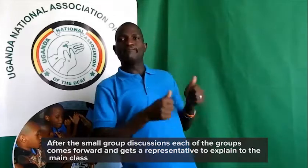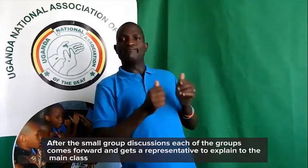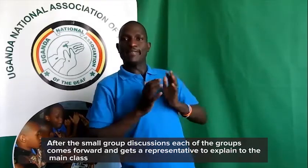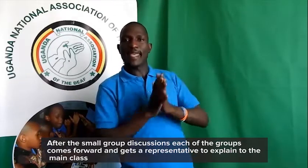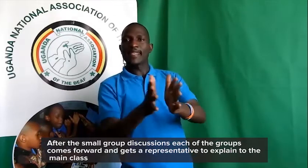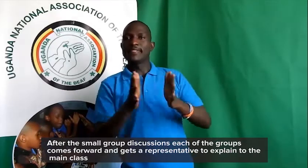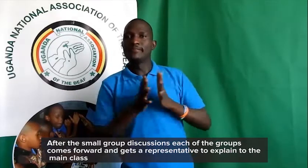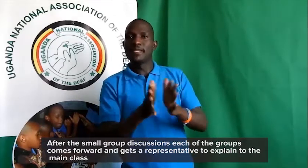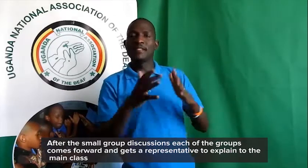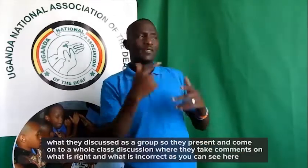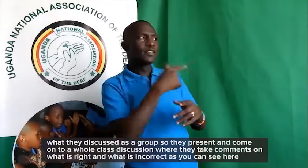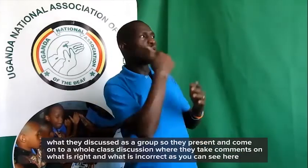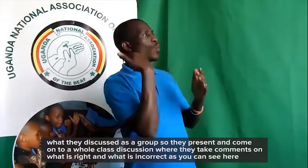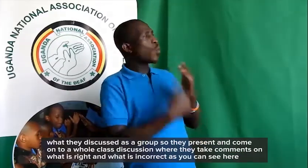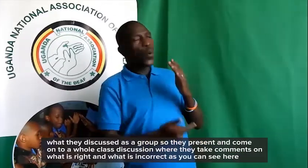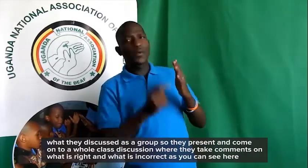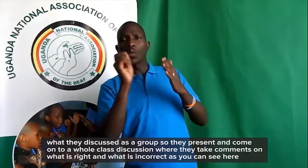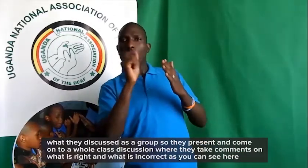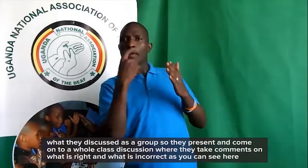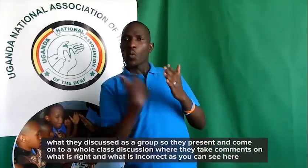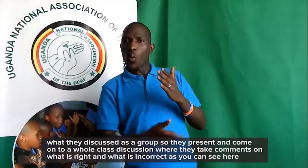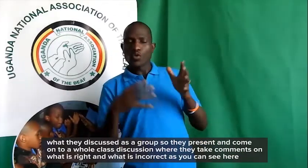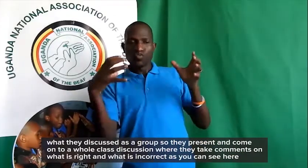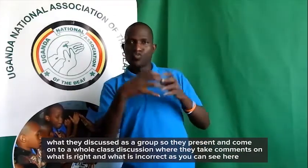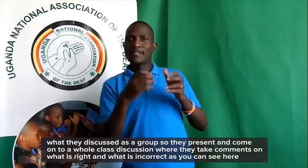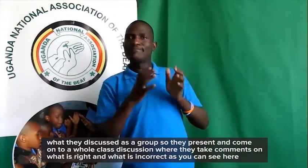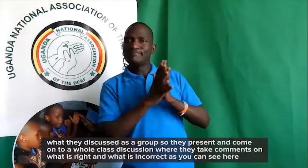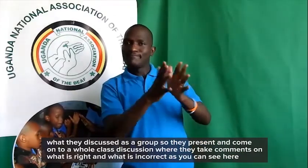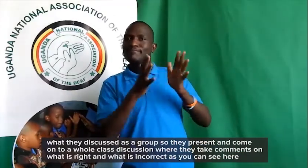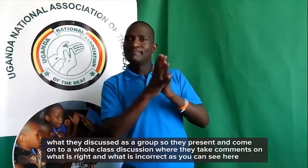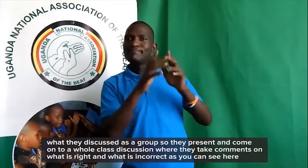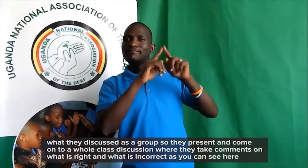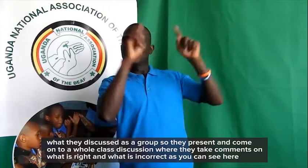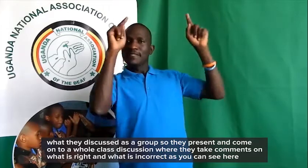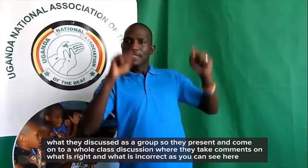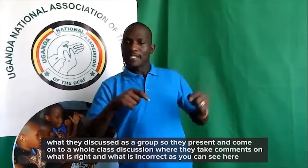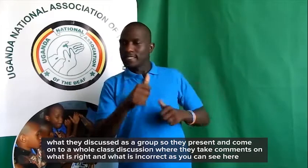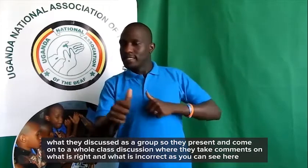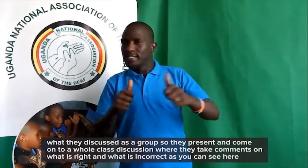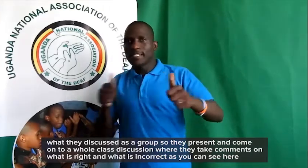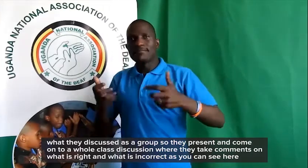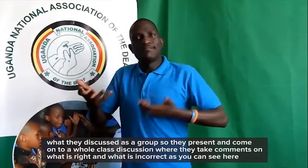the main class what they discussed as a group. So they present and come on to a whole